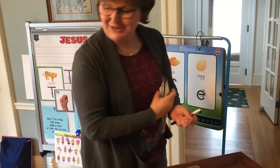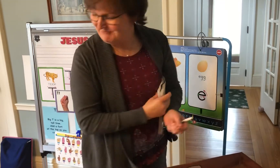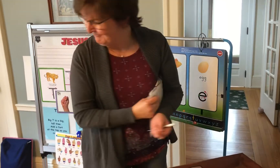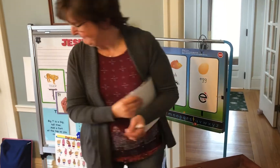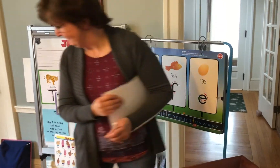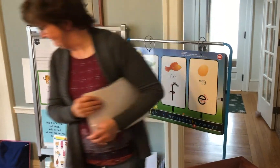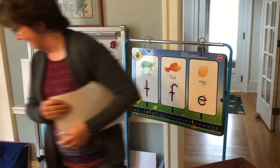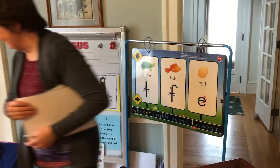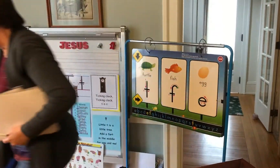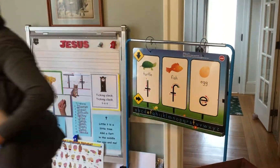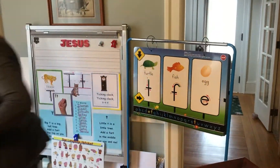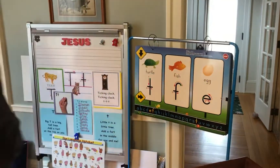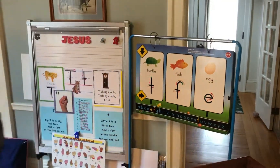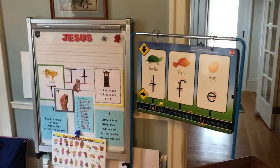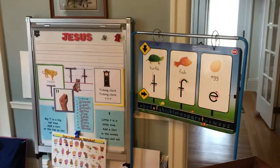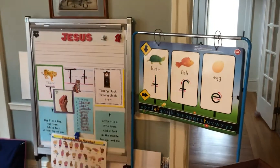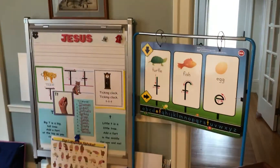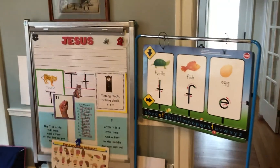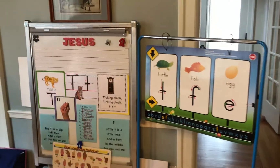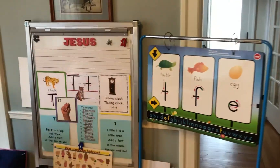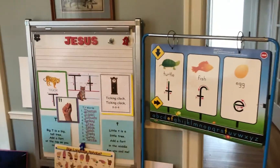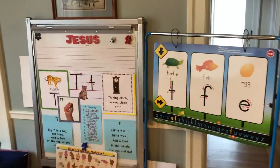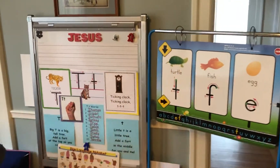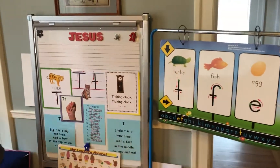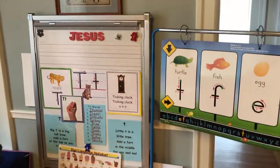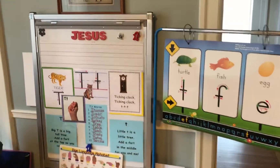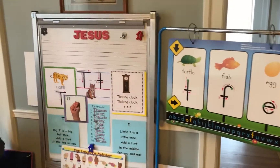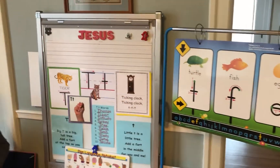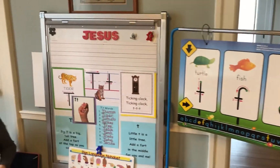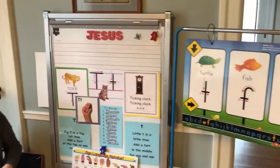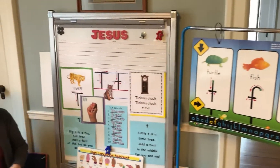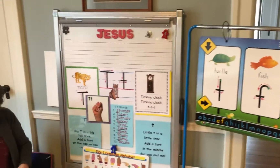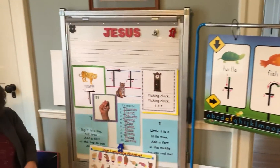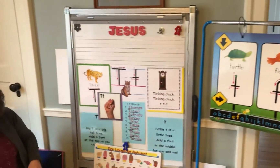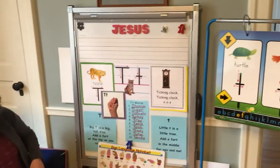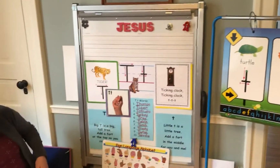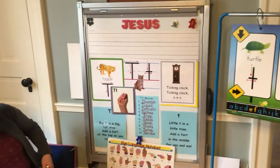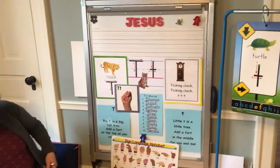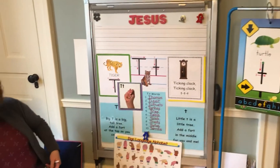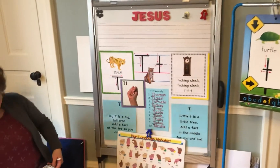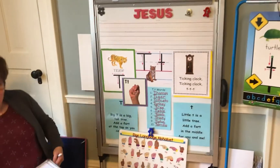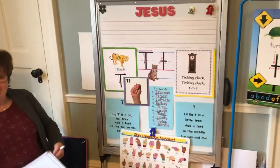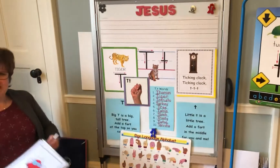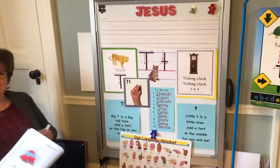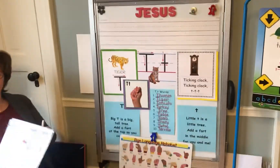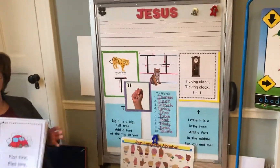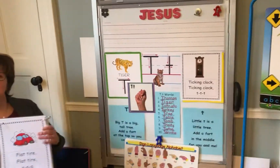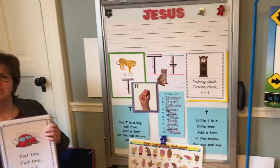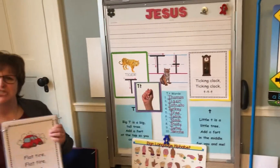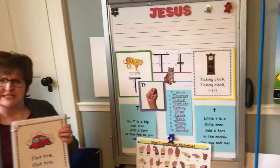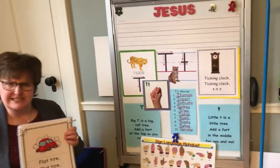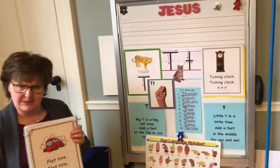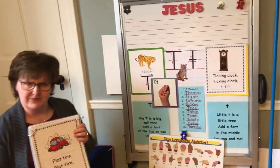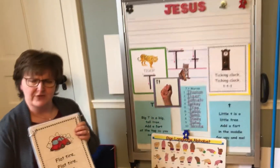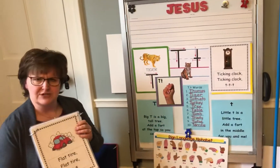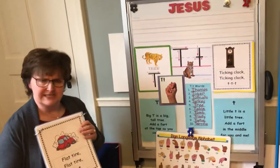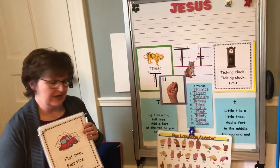Well, come on over here, friends. Let's take a look at just some of our